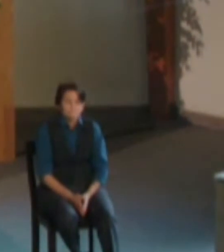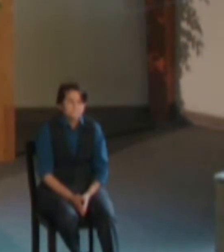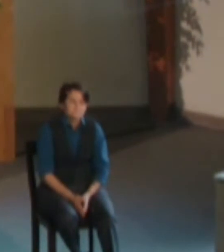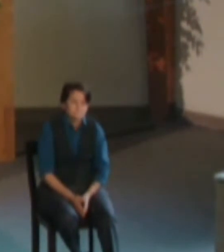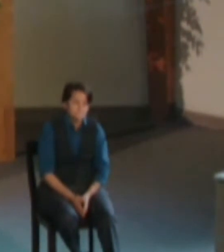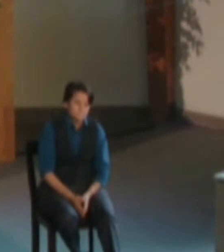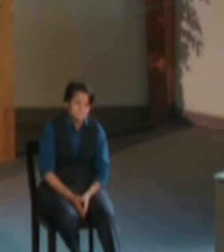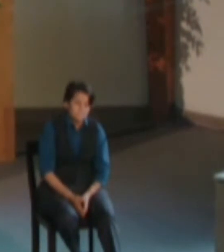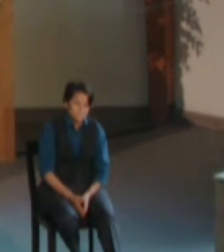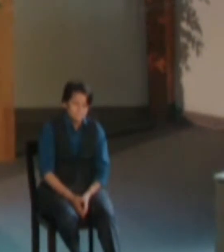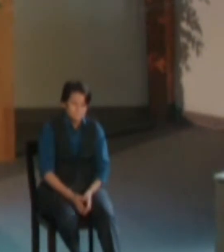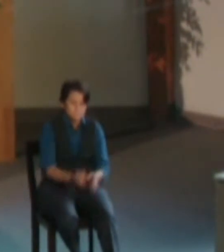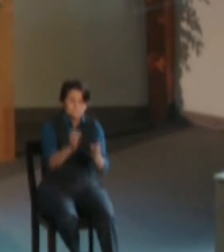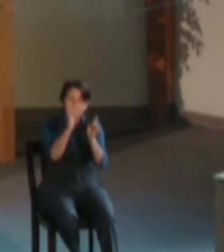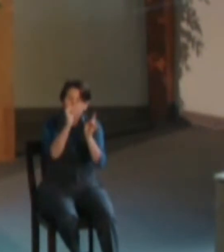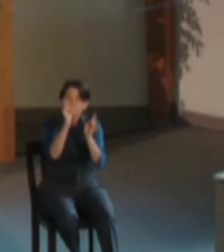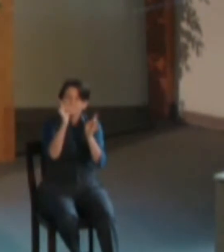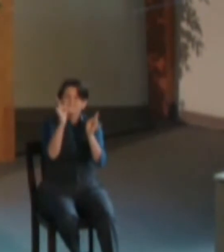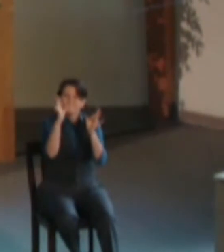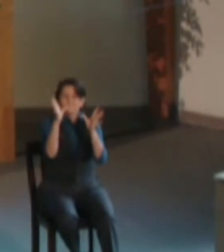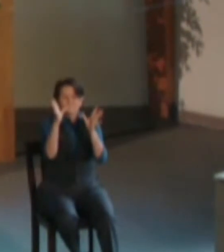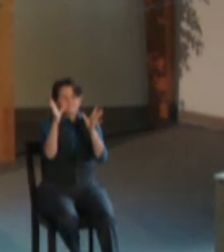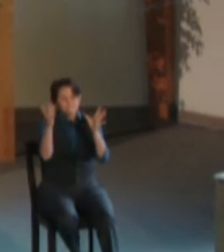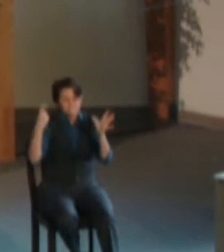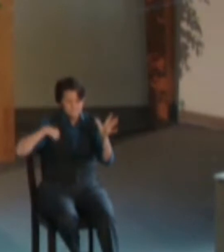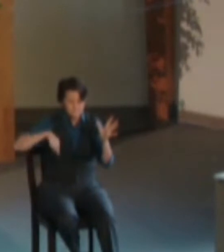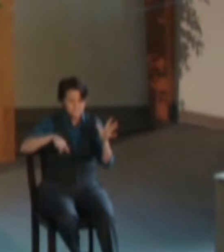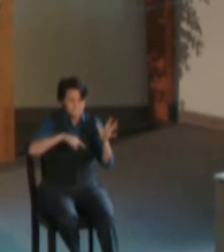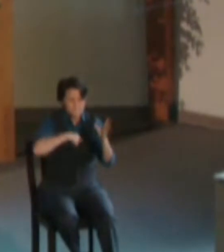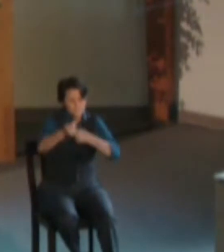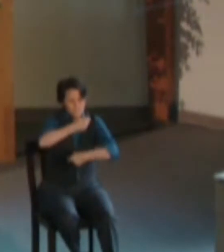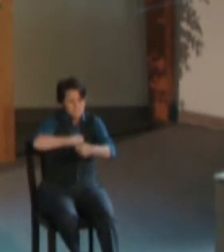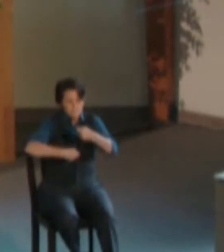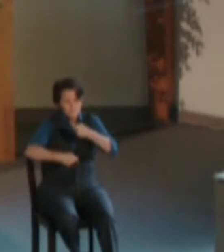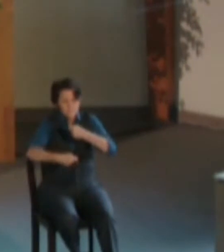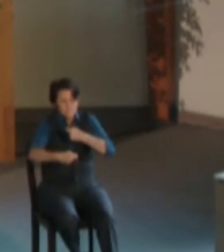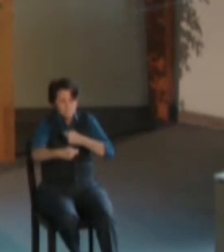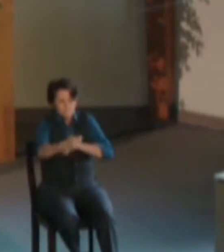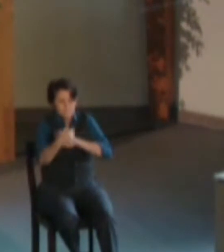Let me bring love.